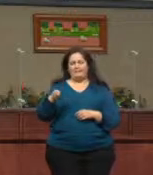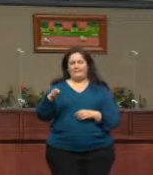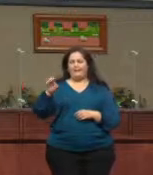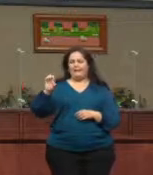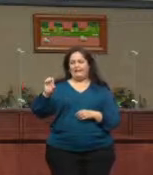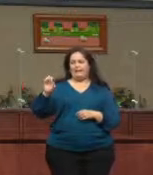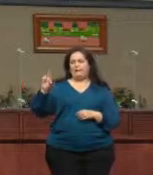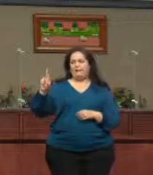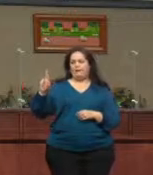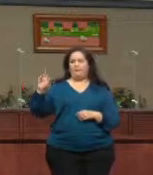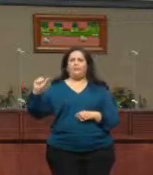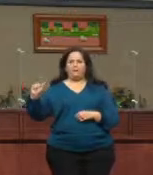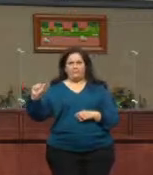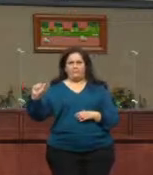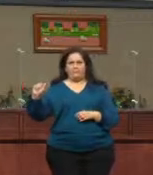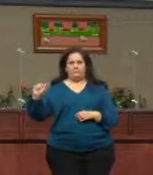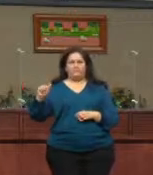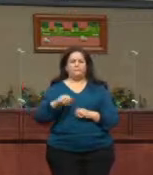ocfl.net/ERA.